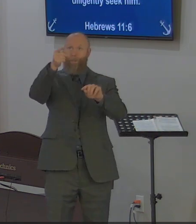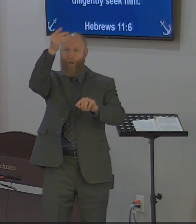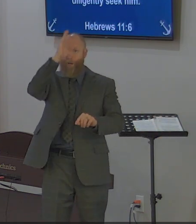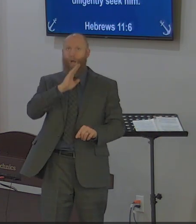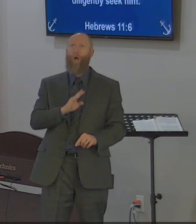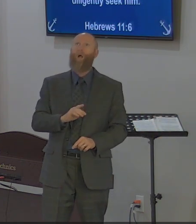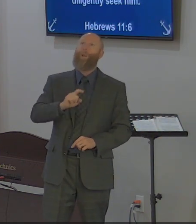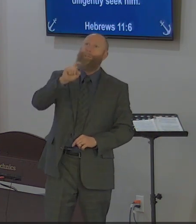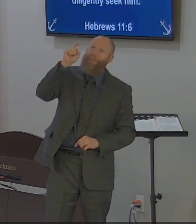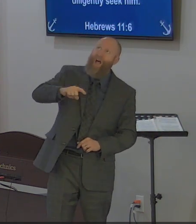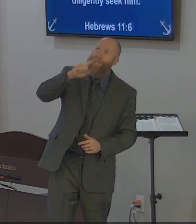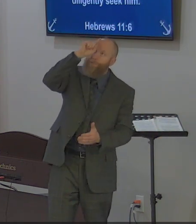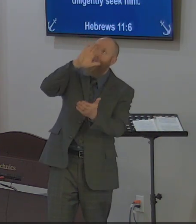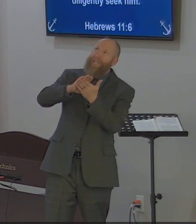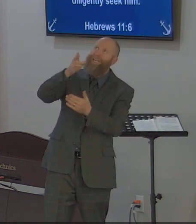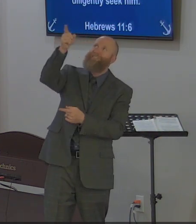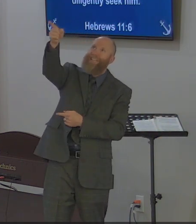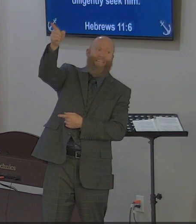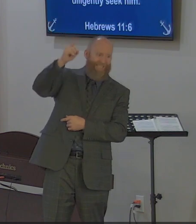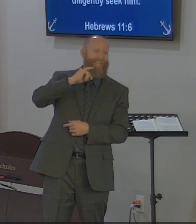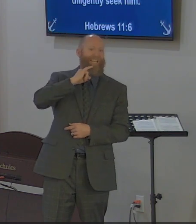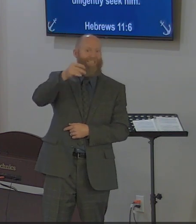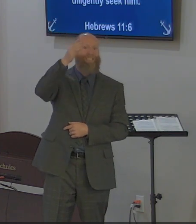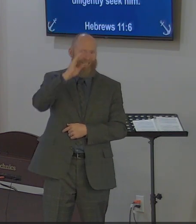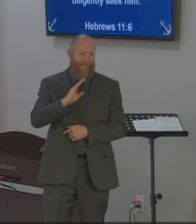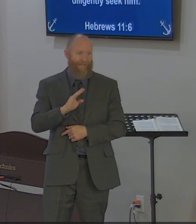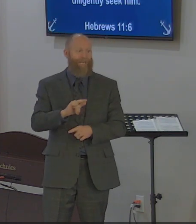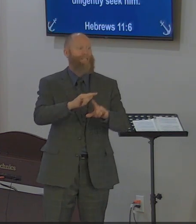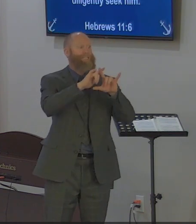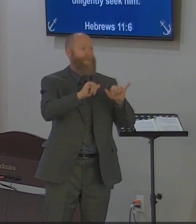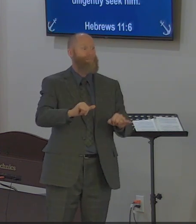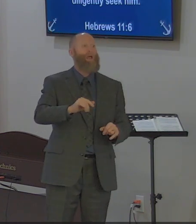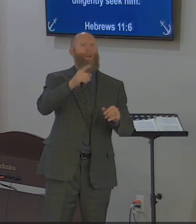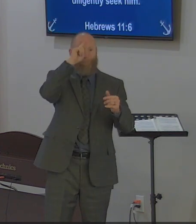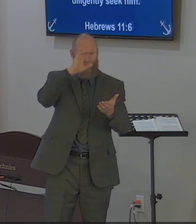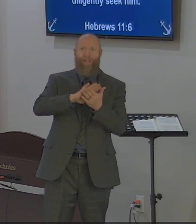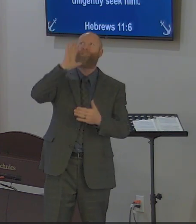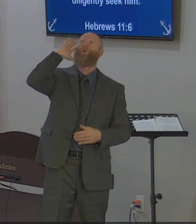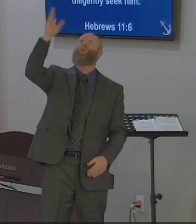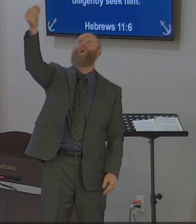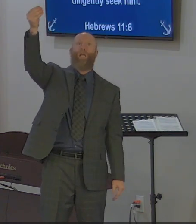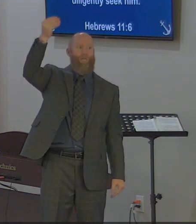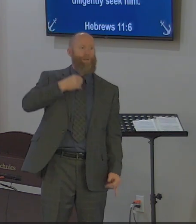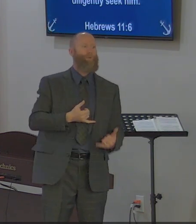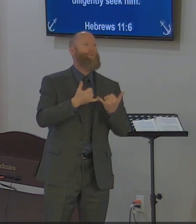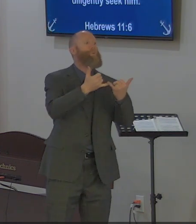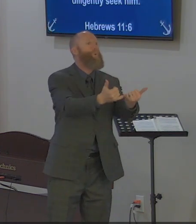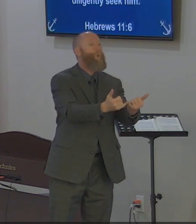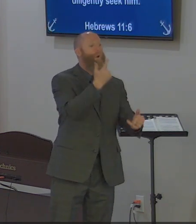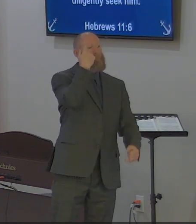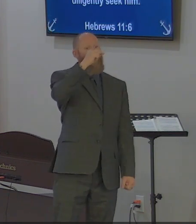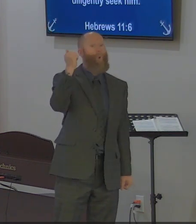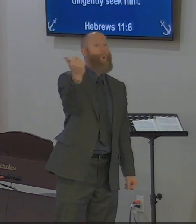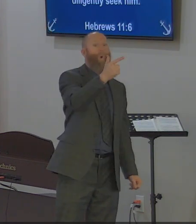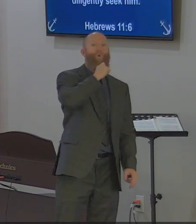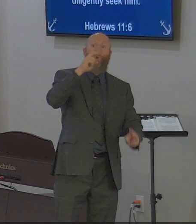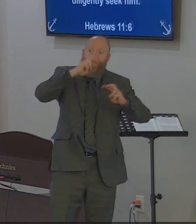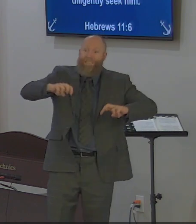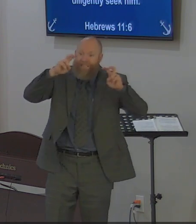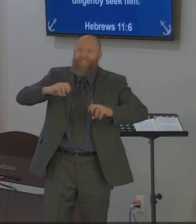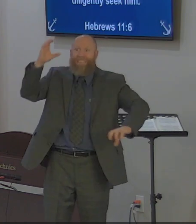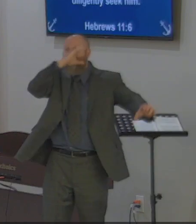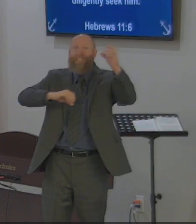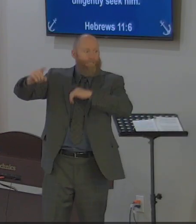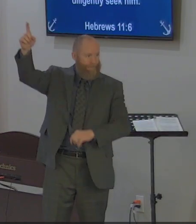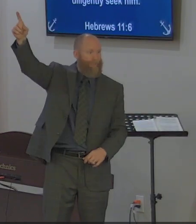believe that he is, and that he is a rewarder of them that diligently seek him. I don't know about you, but when I get